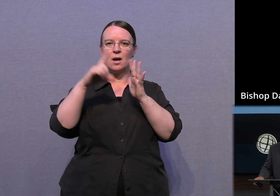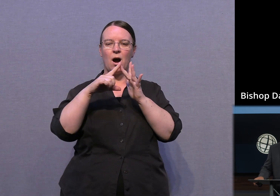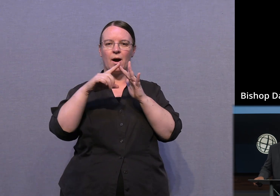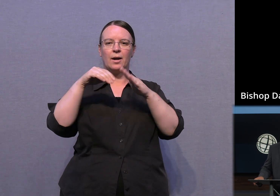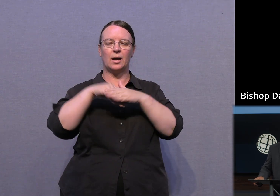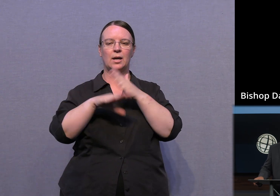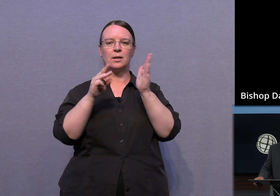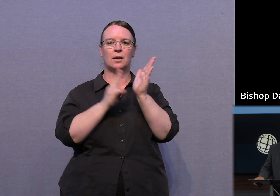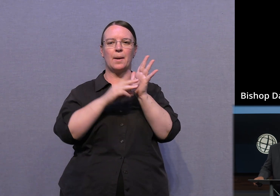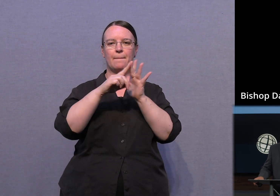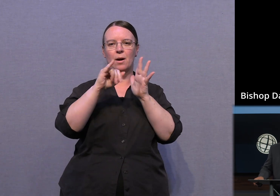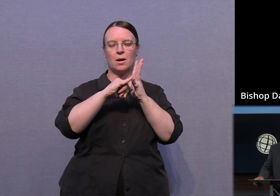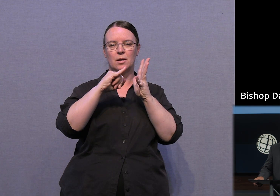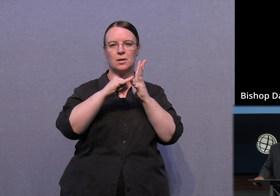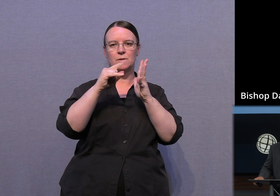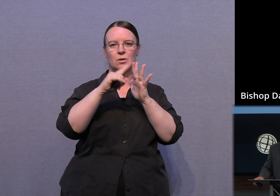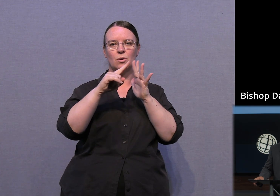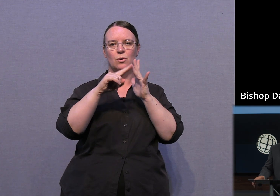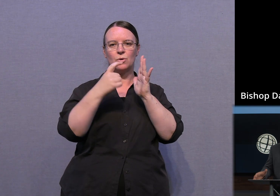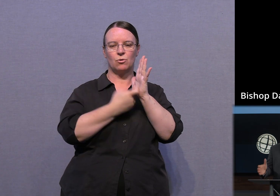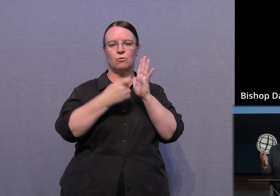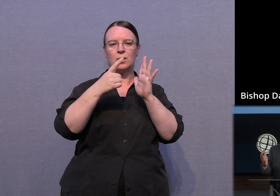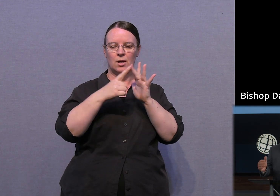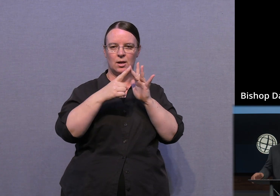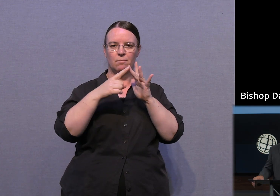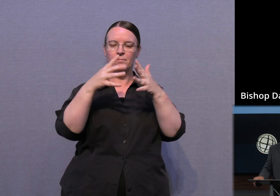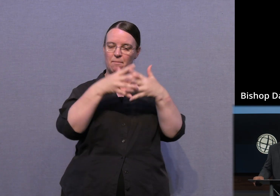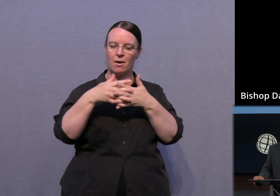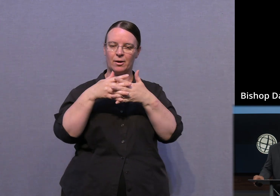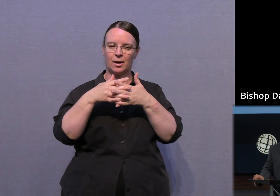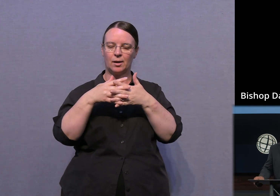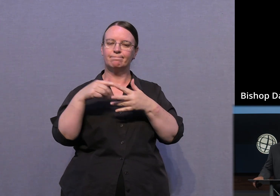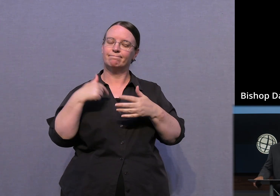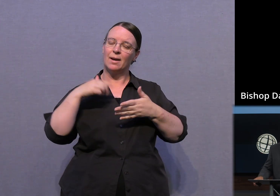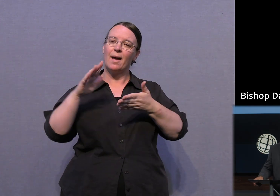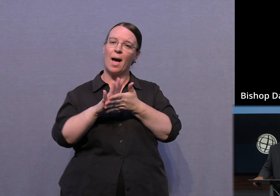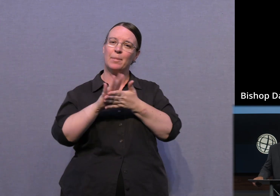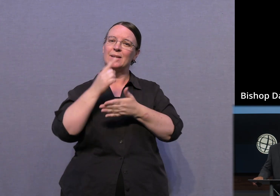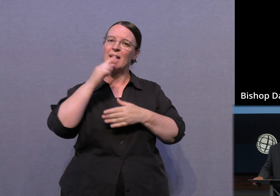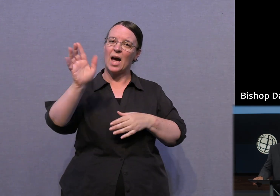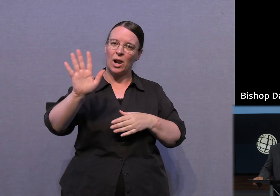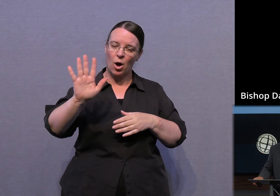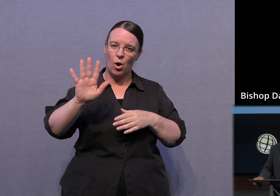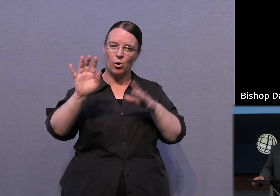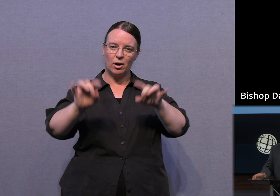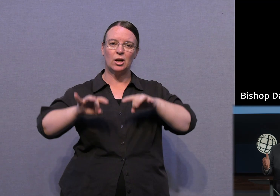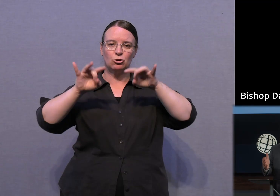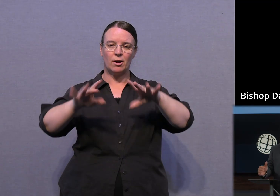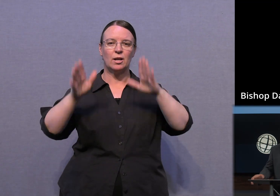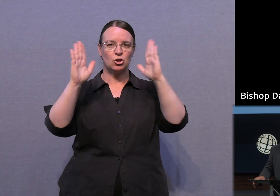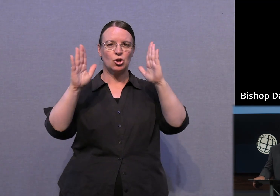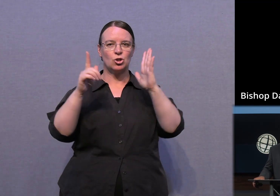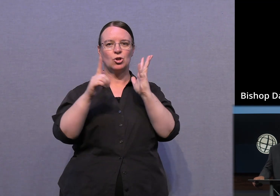Missouri, USA. I'm especially pleased to greet you, the United Pentecostal Church of Australia, your